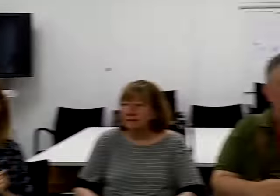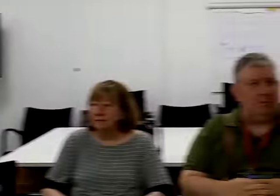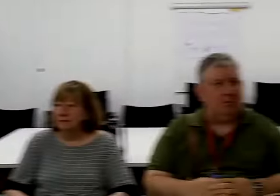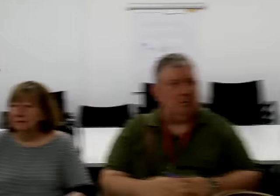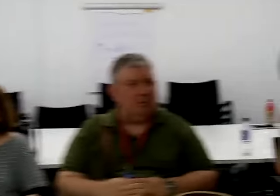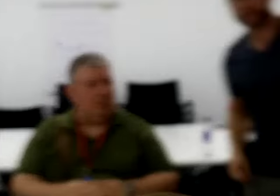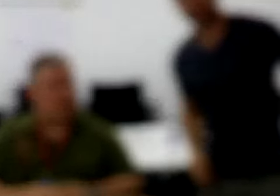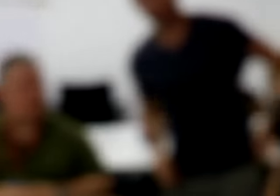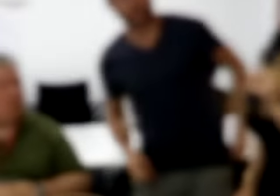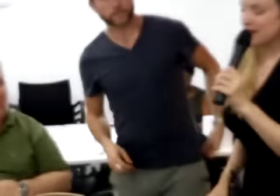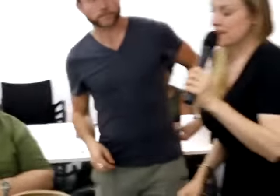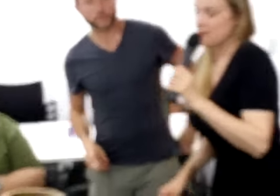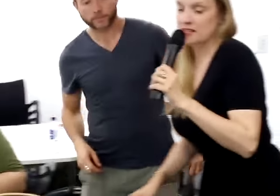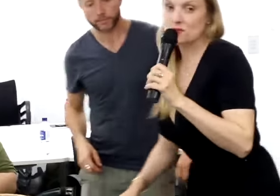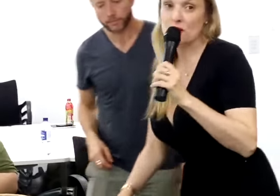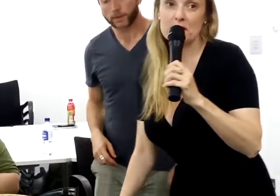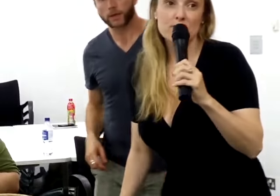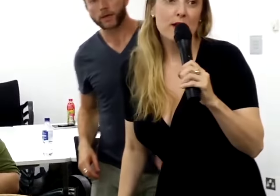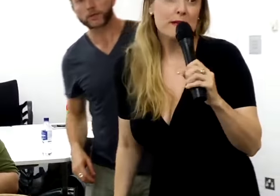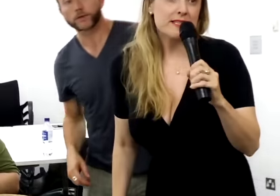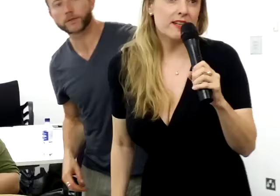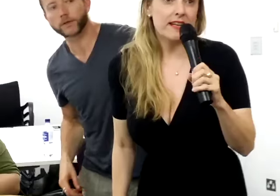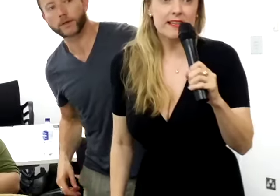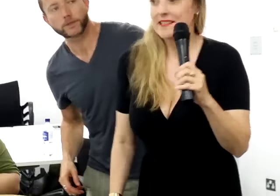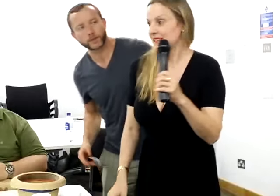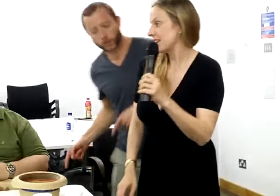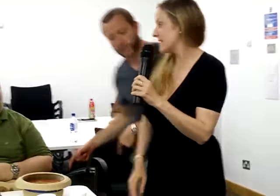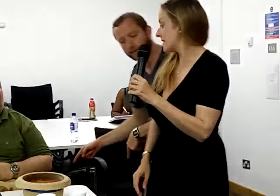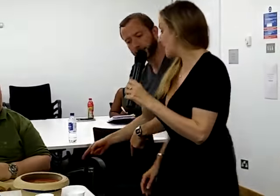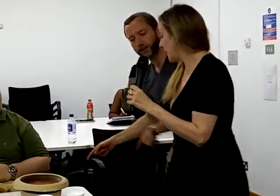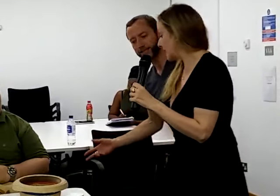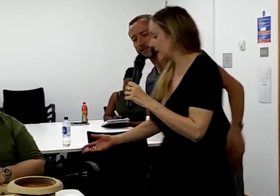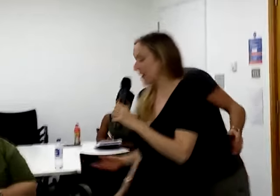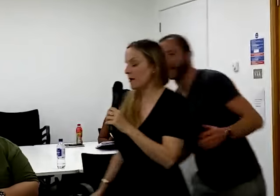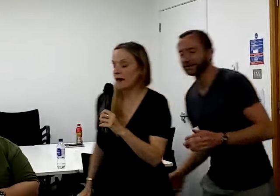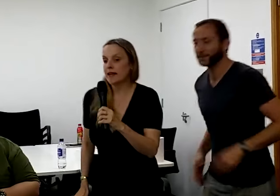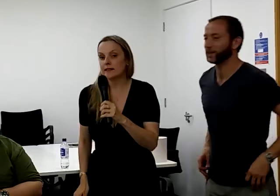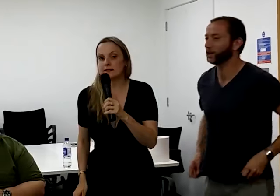Hello, everybody. Hi. Thanks very much for coming tonight.